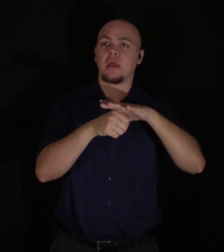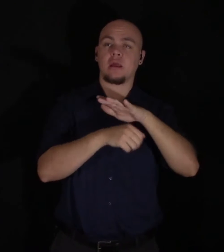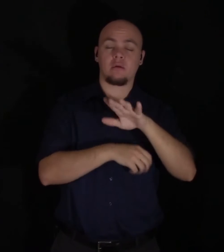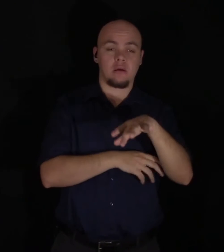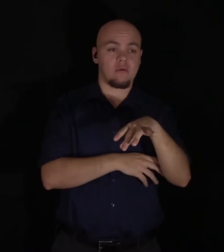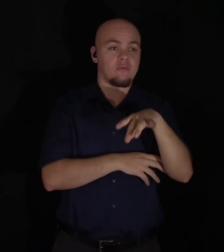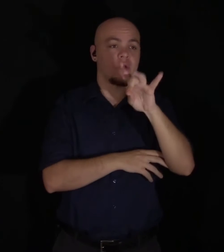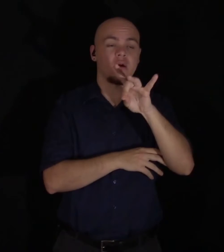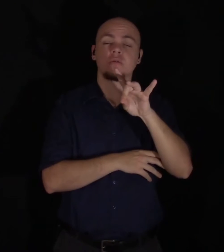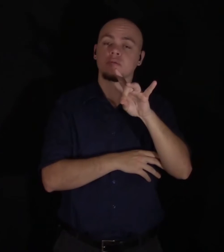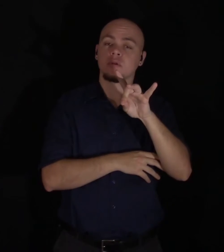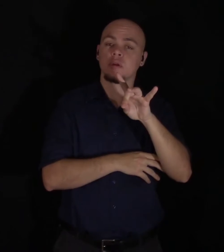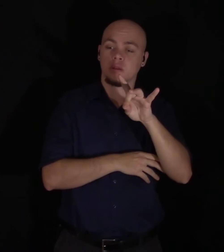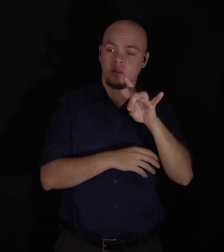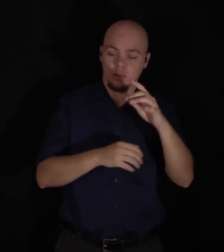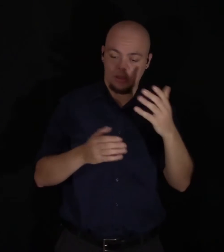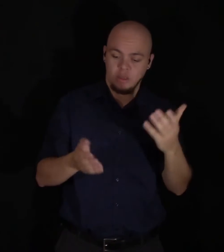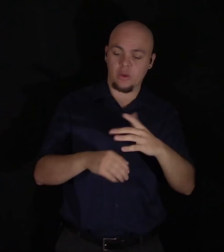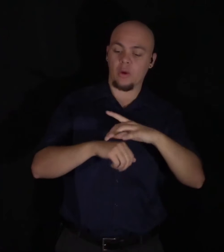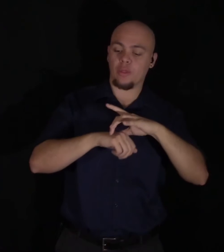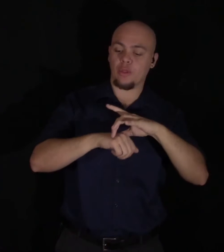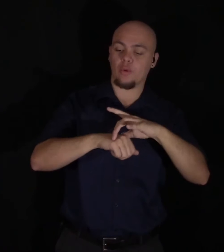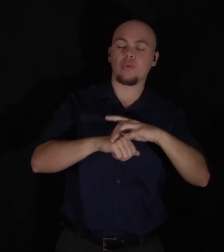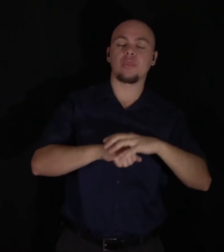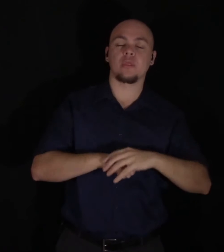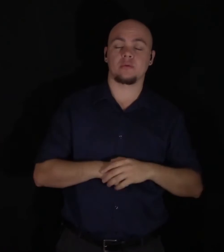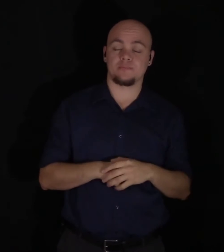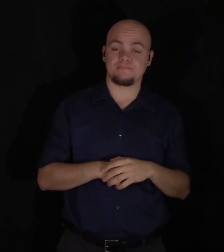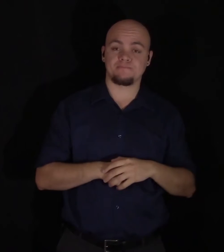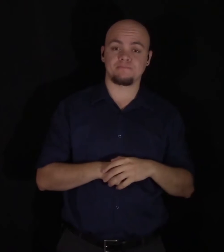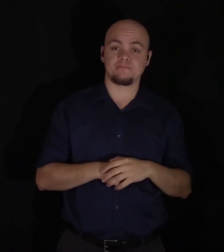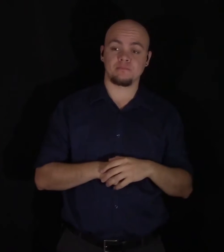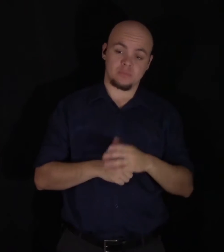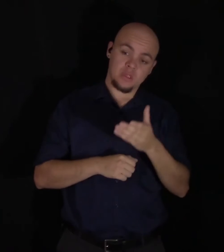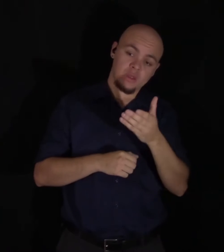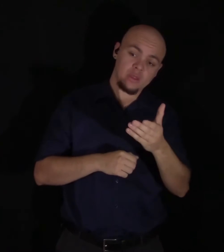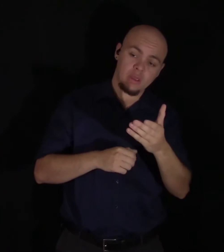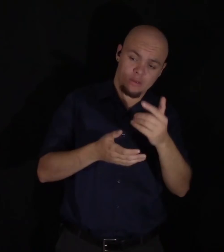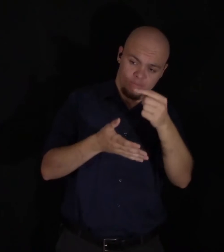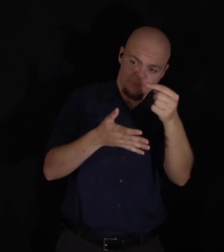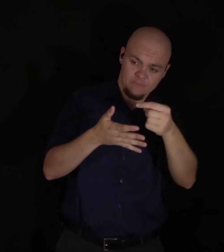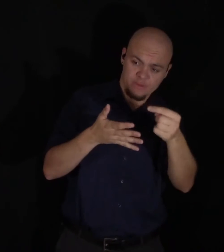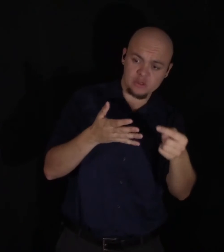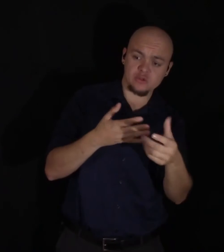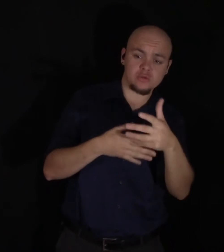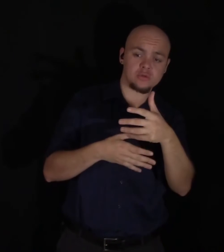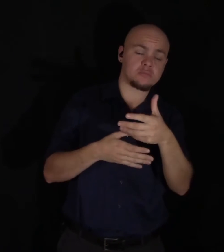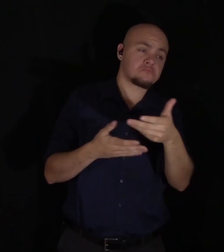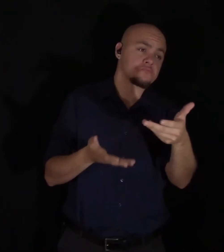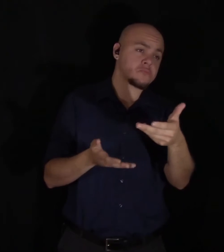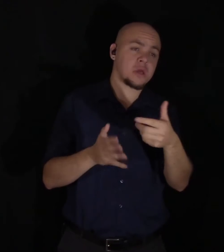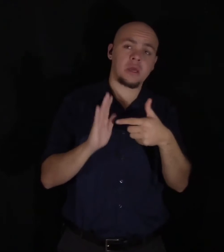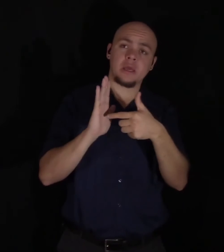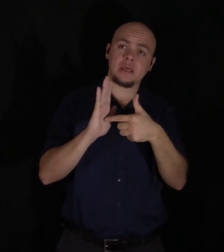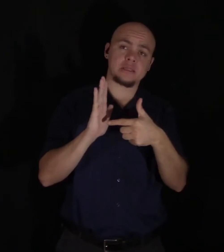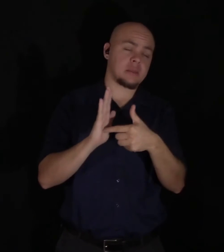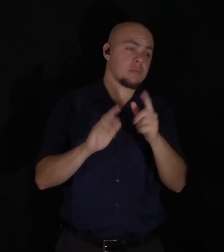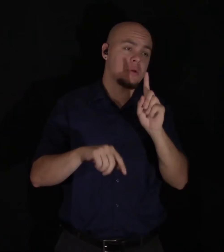on the habitable globe. Its productions and features may be without example, as the